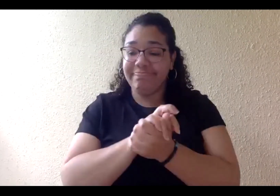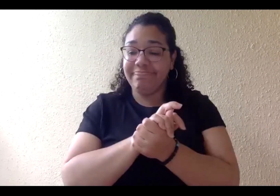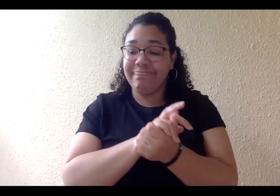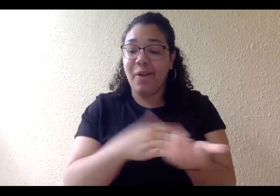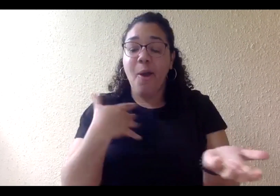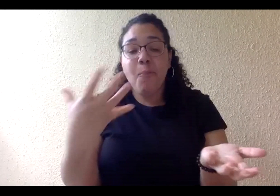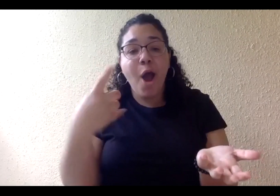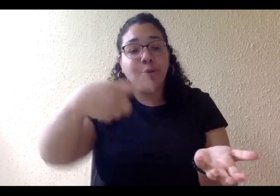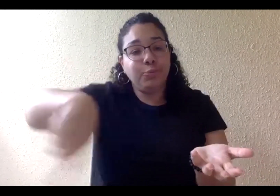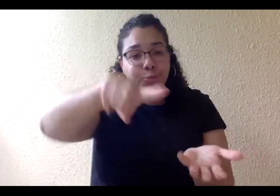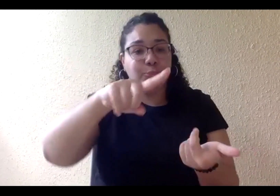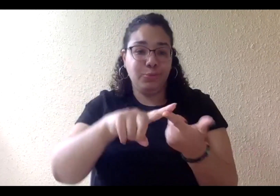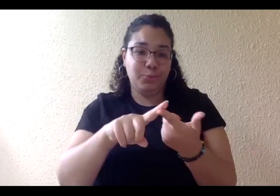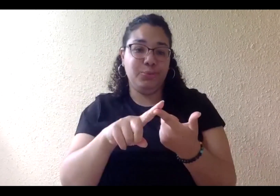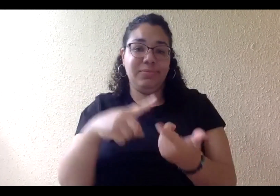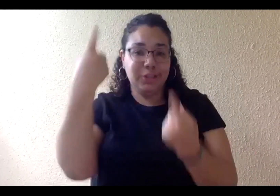So in summary,